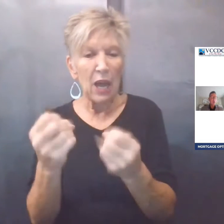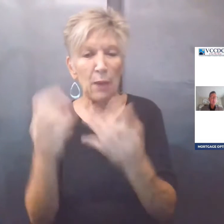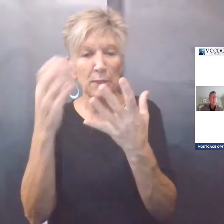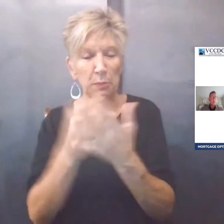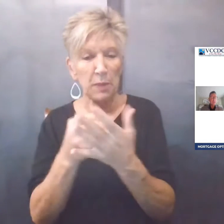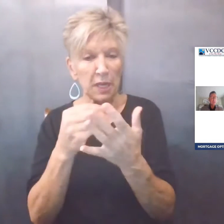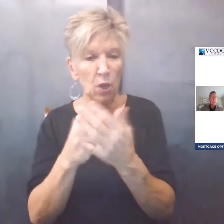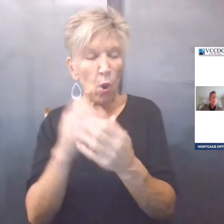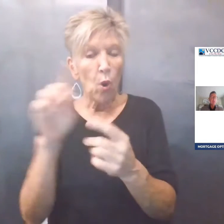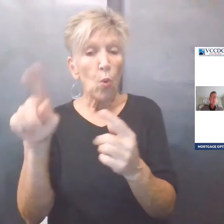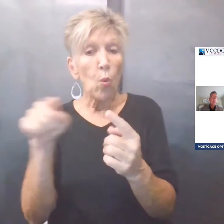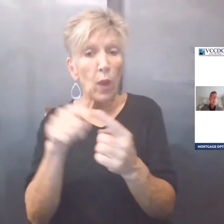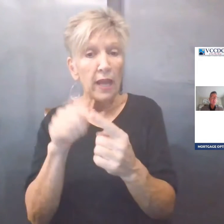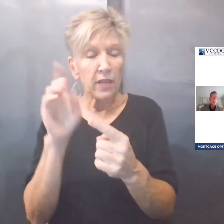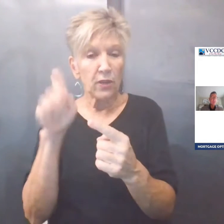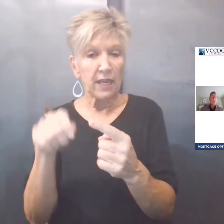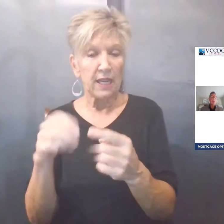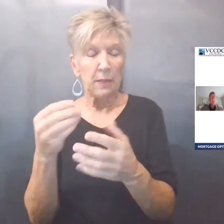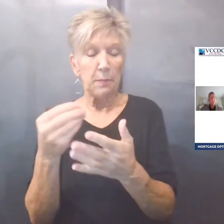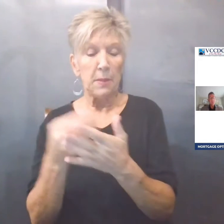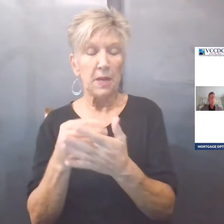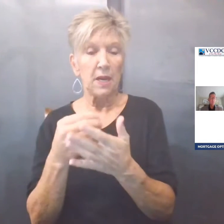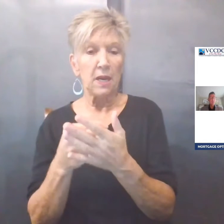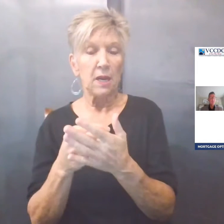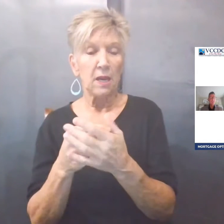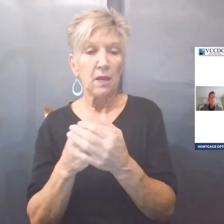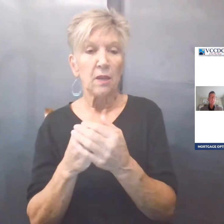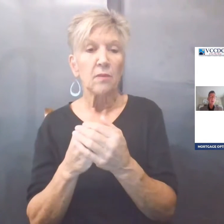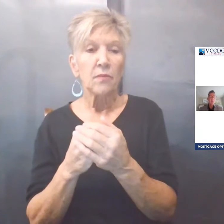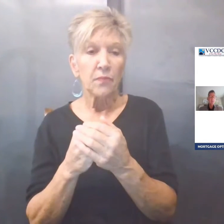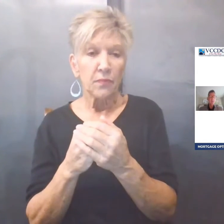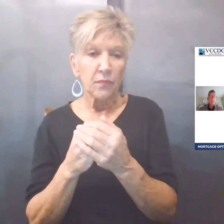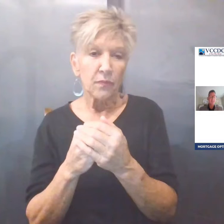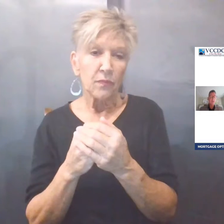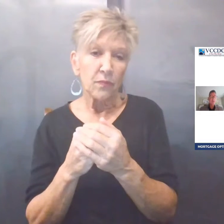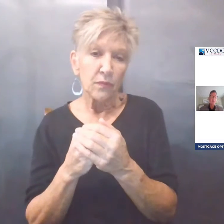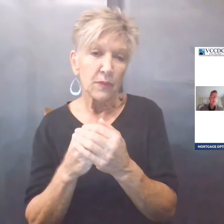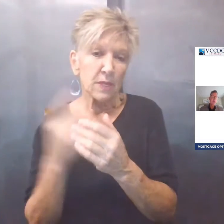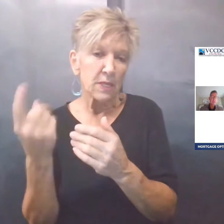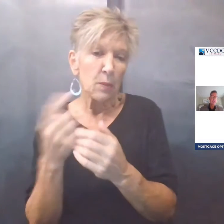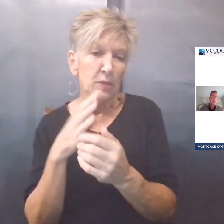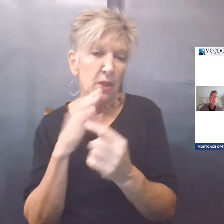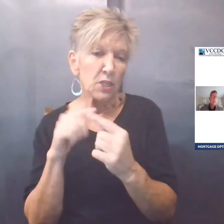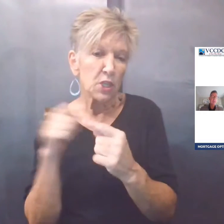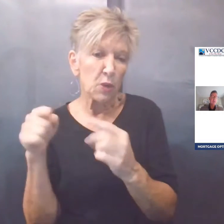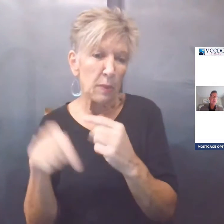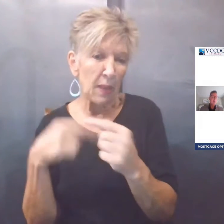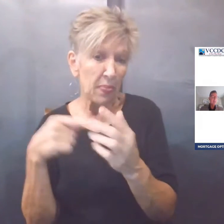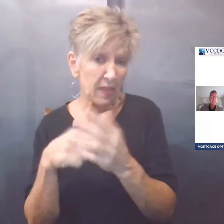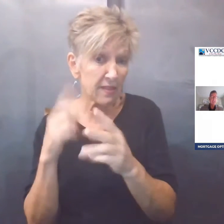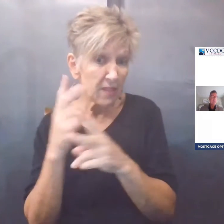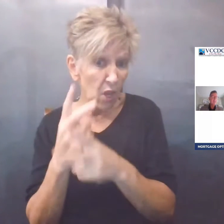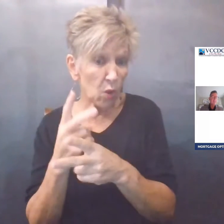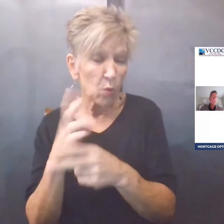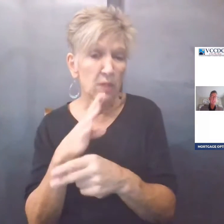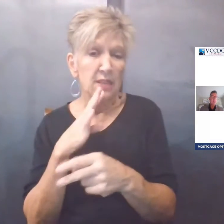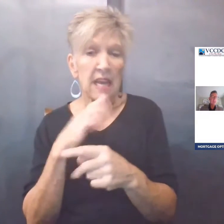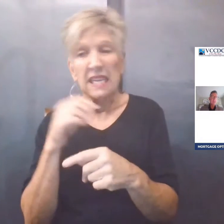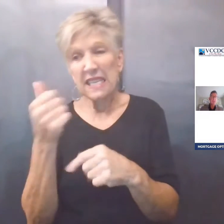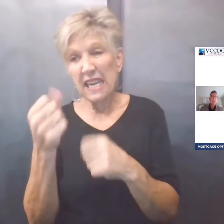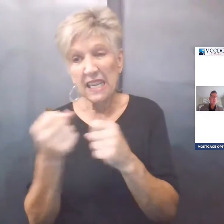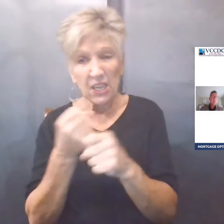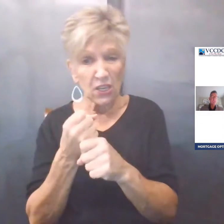with a draw period and a repayment period. So typically when you have somebody talk to you about this loan, they'll talk in terms of maybe 10 years,